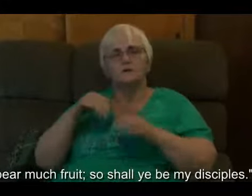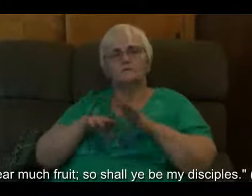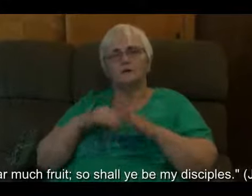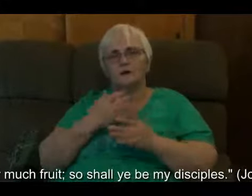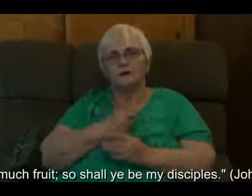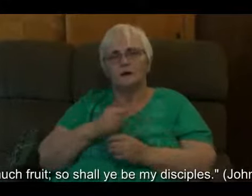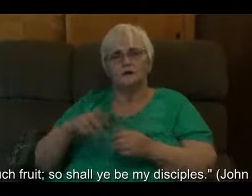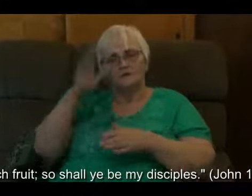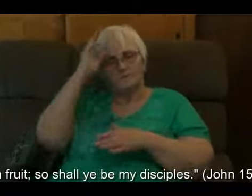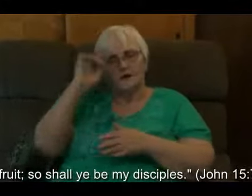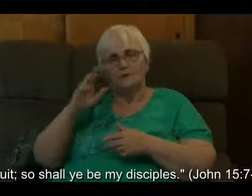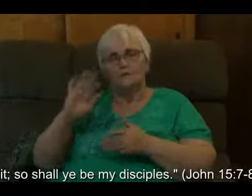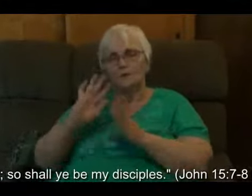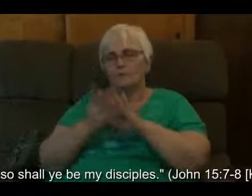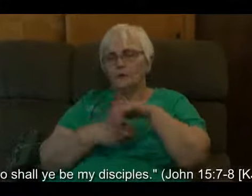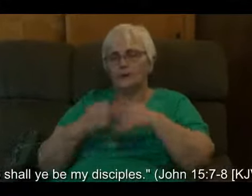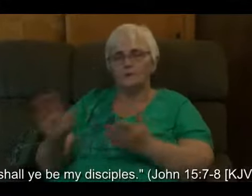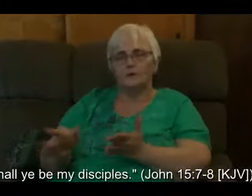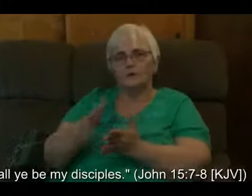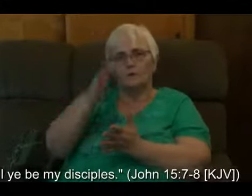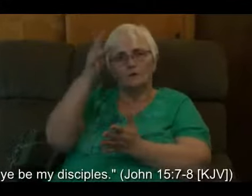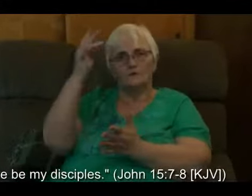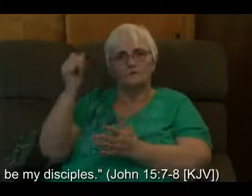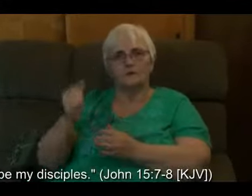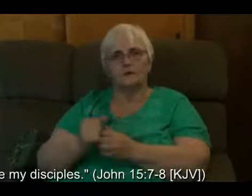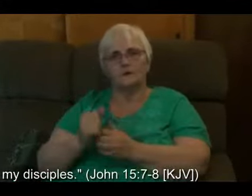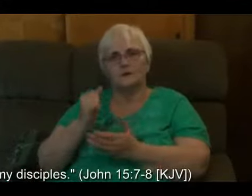His Father will be glorified. Amen.